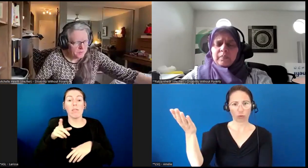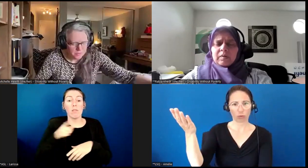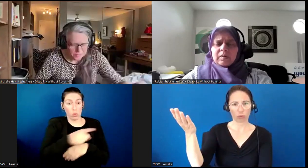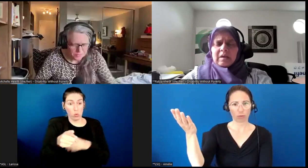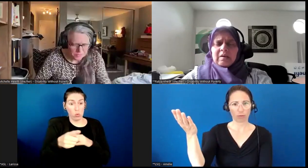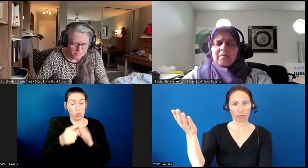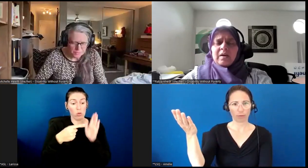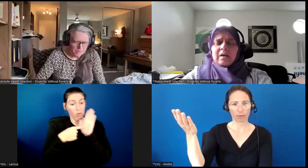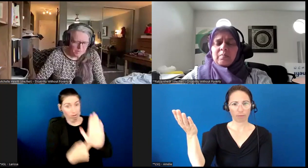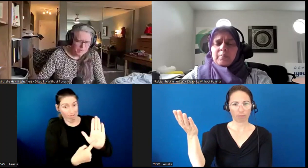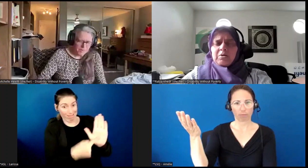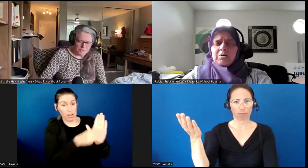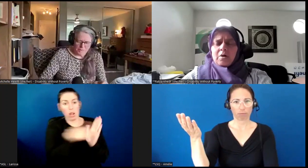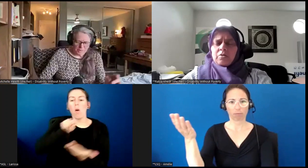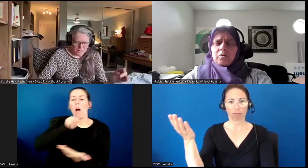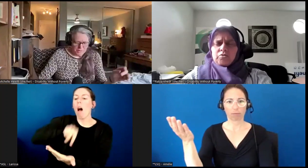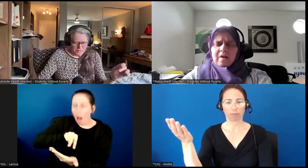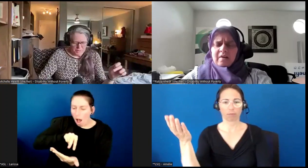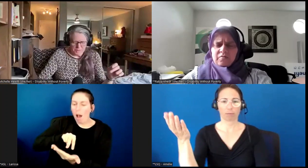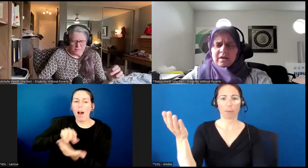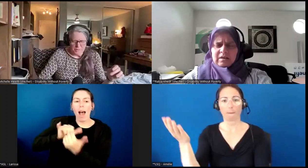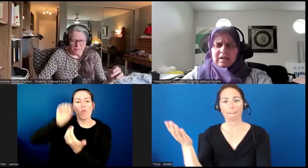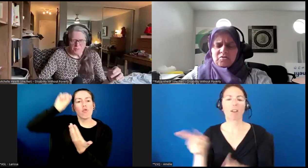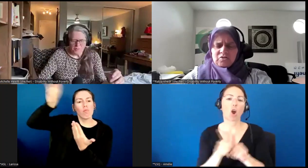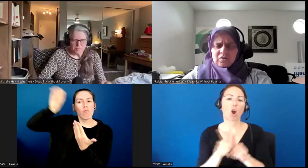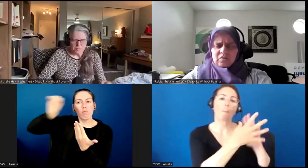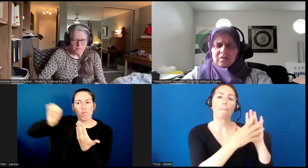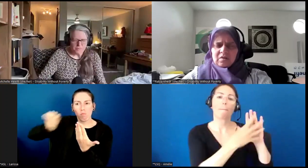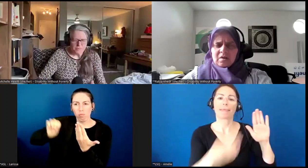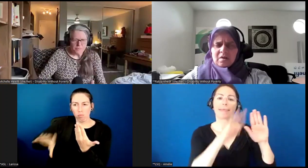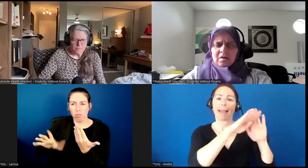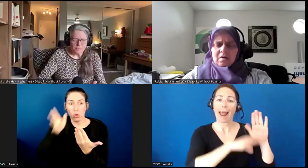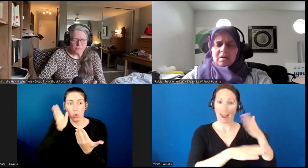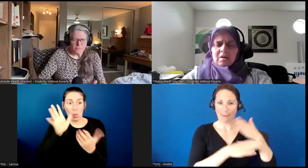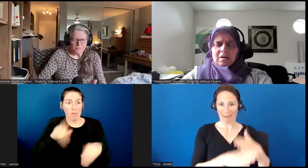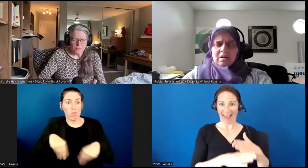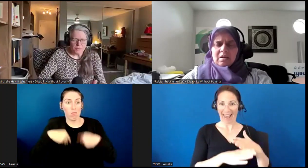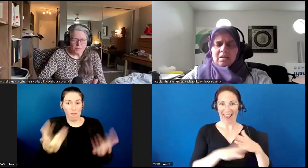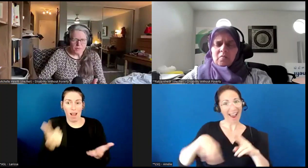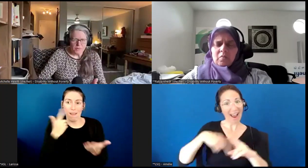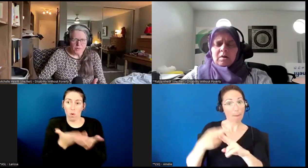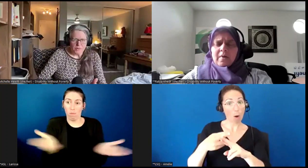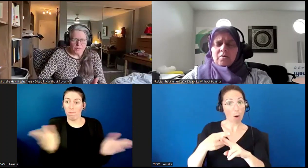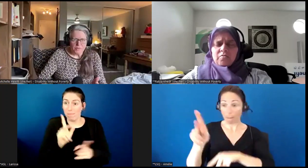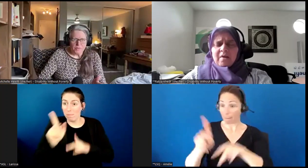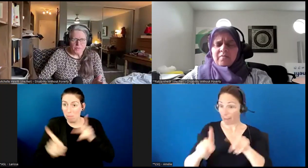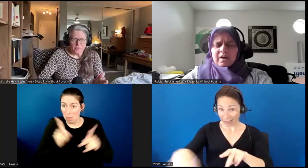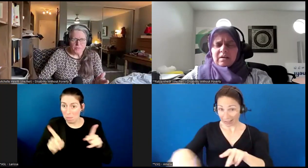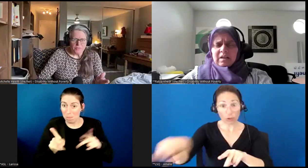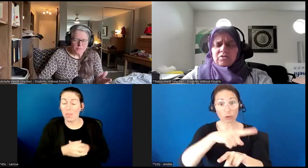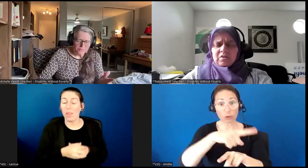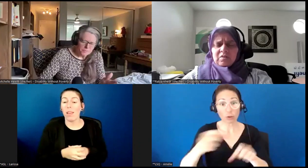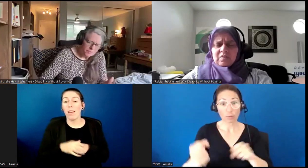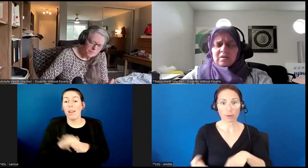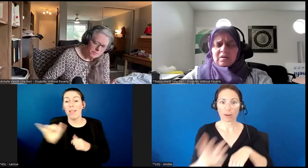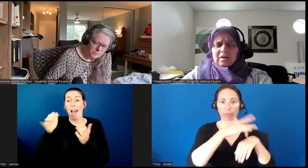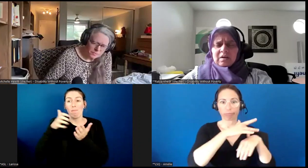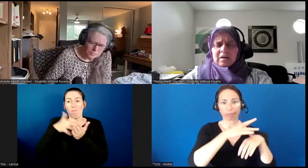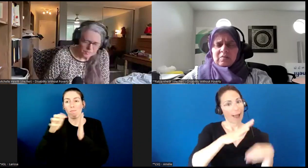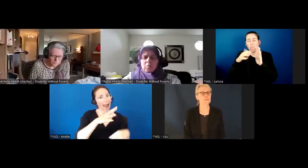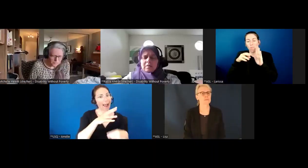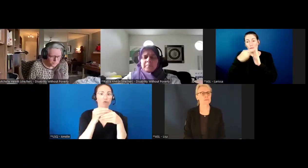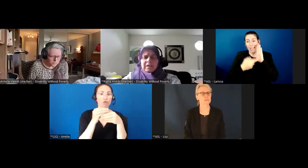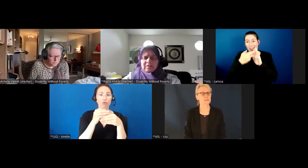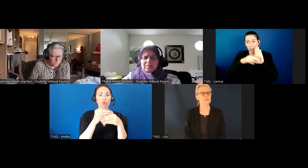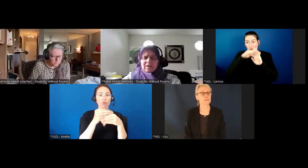people give input on those draft regulations. The work around draft regulations